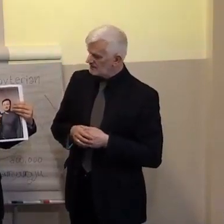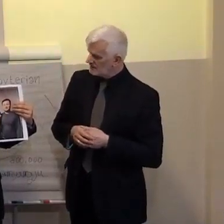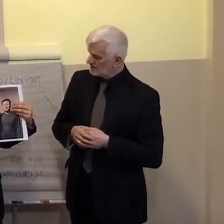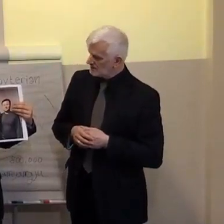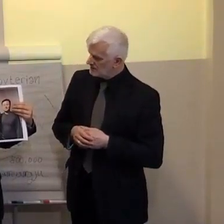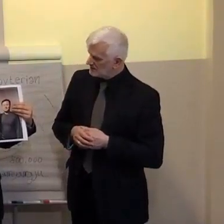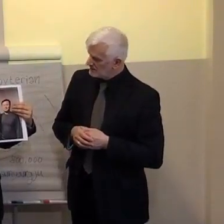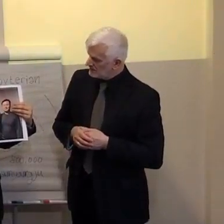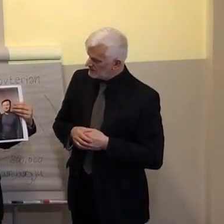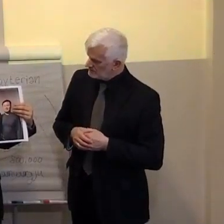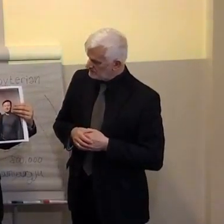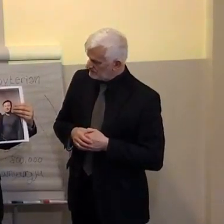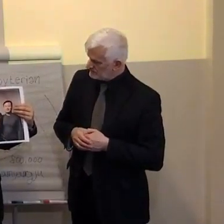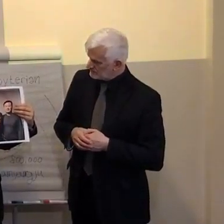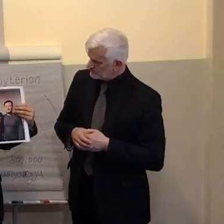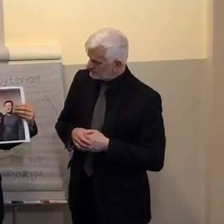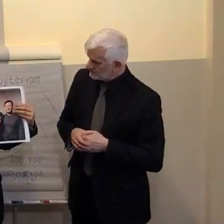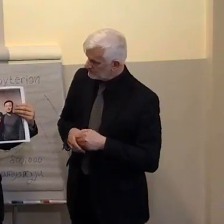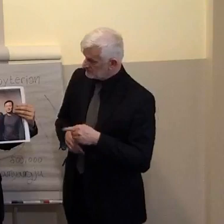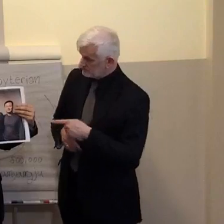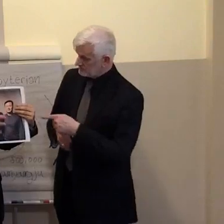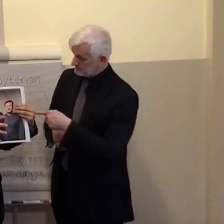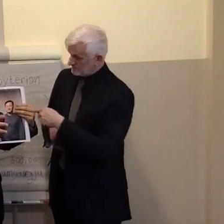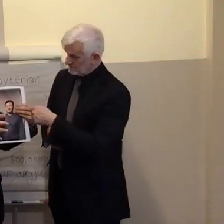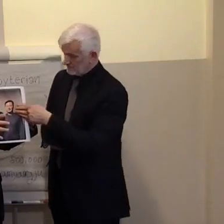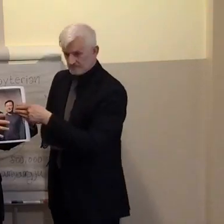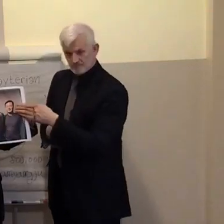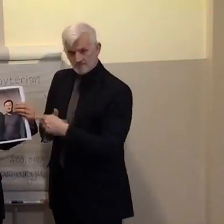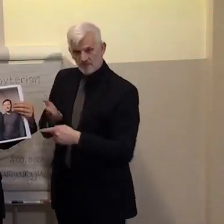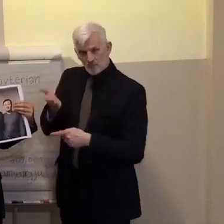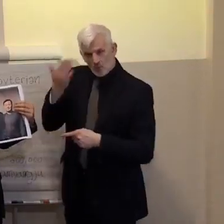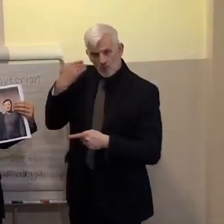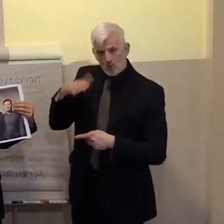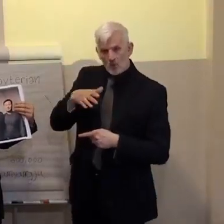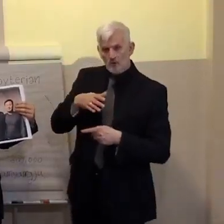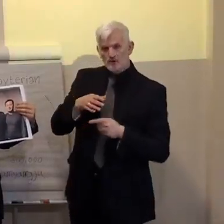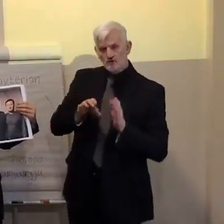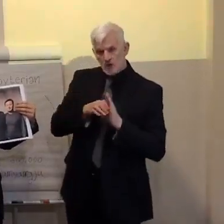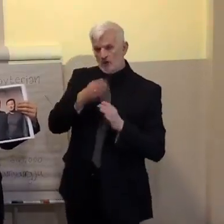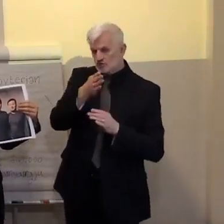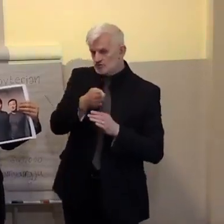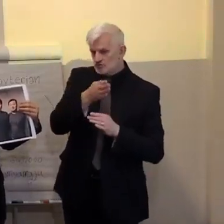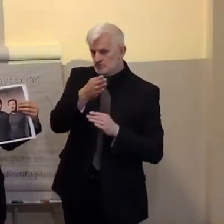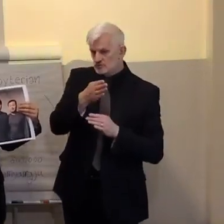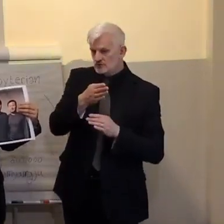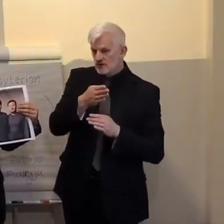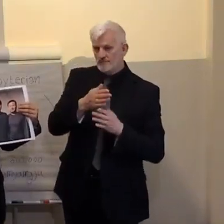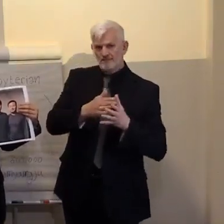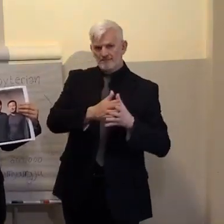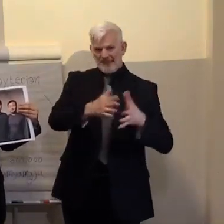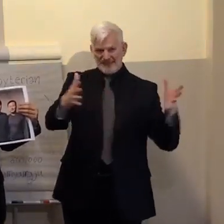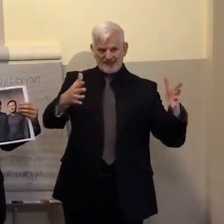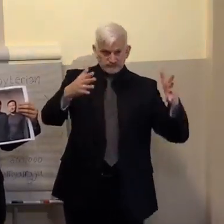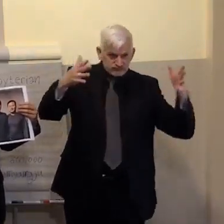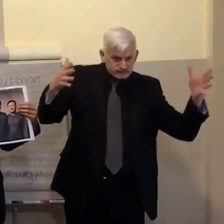Husband used to go to church, not every week, big church, mega church, but